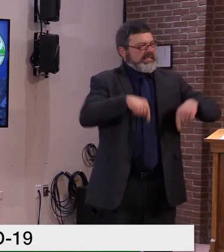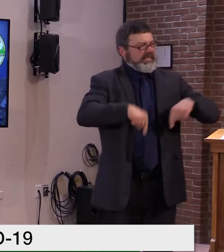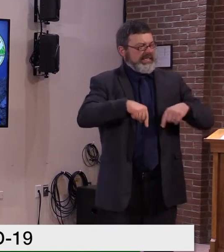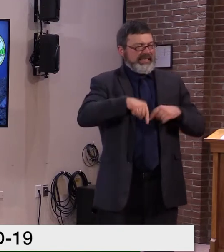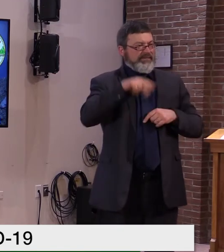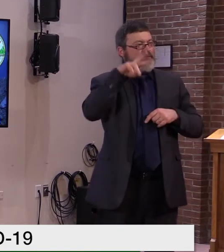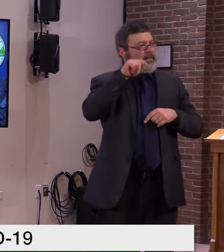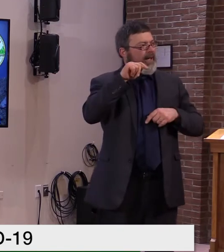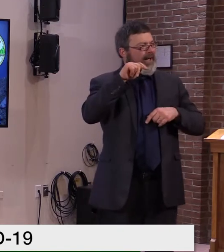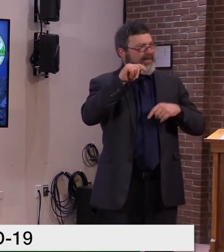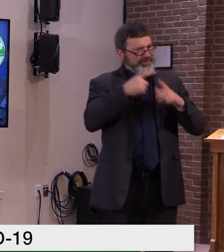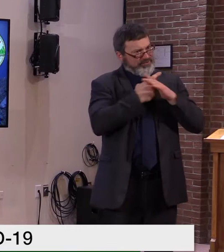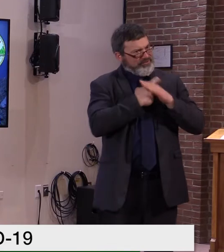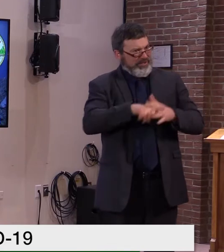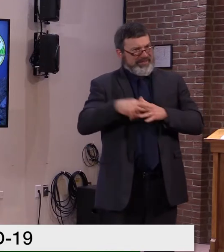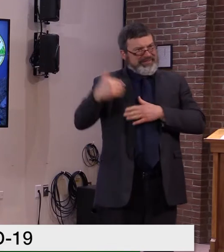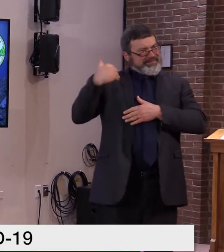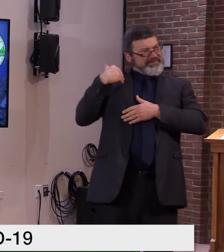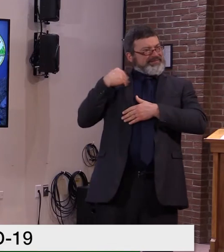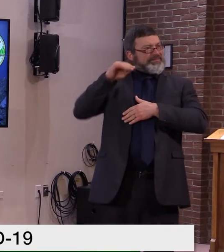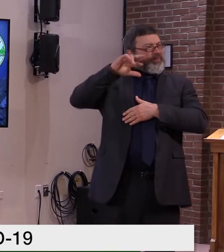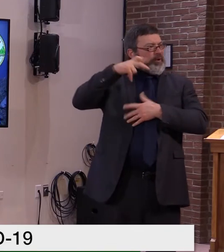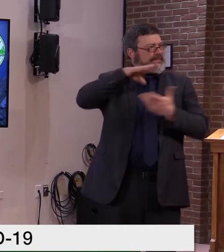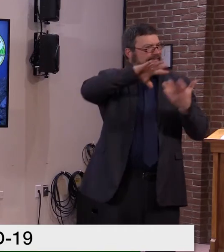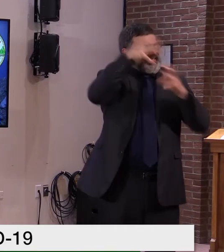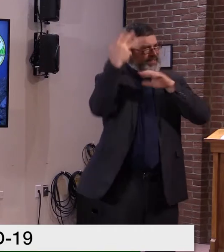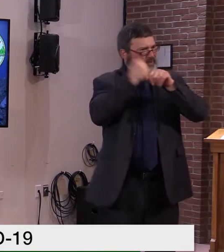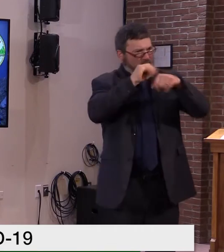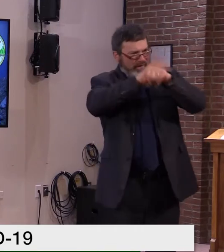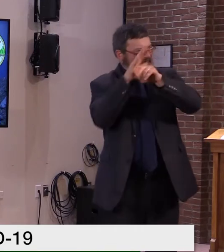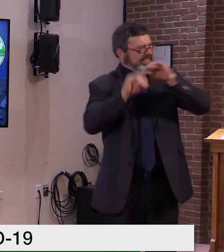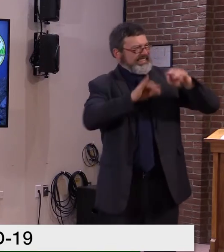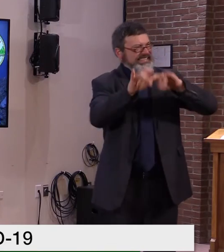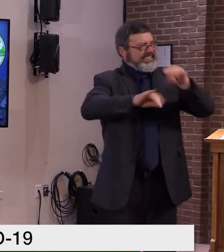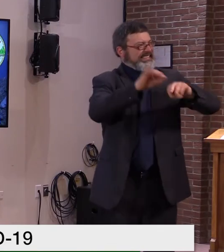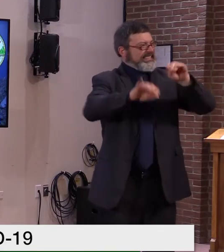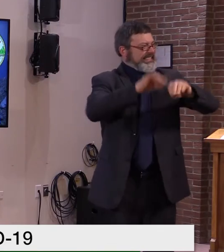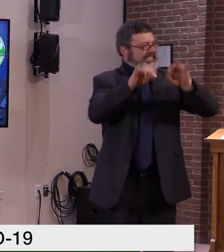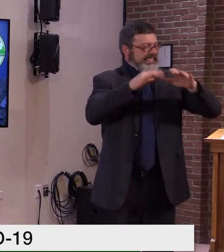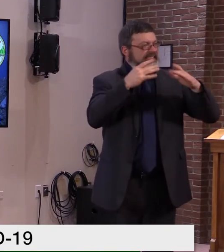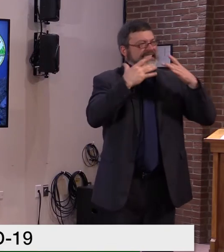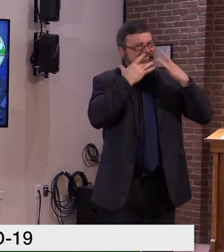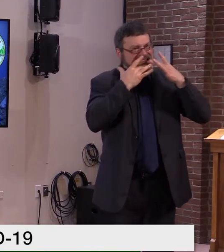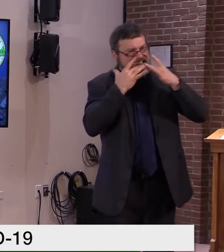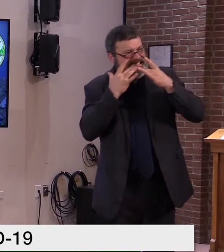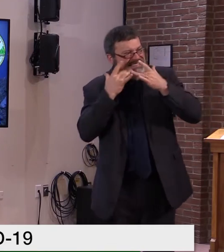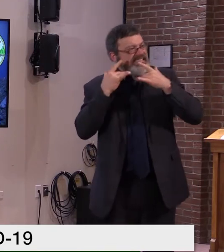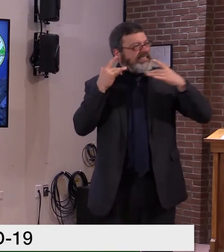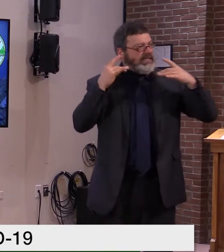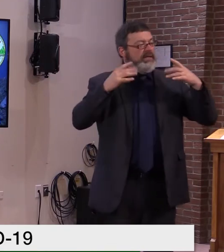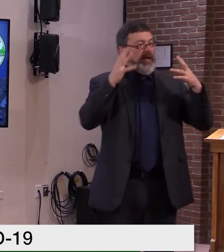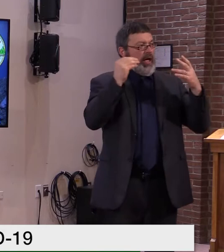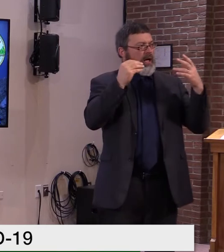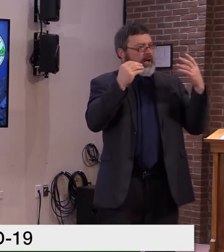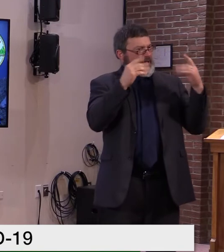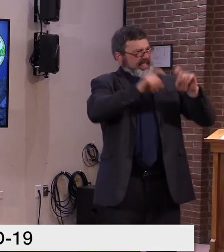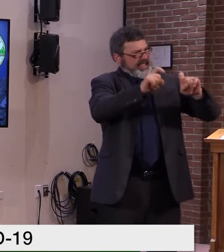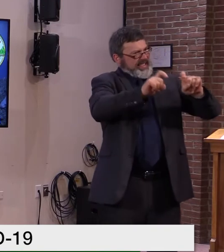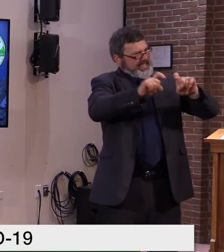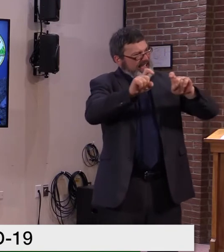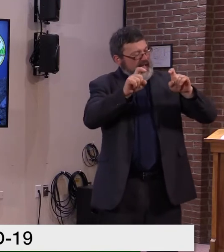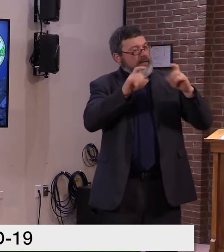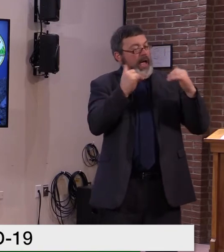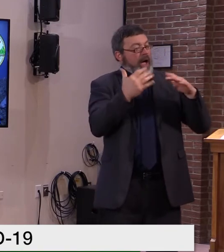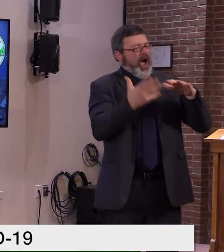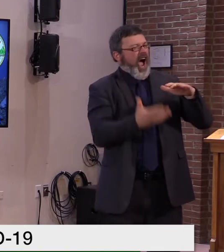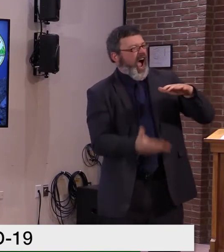in our ability to test Vermonters. Today, the state has a robust testing system with plenty of supplies on hand. I